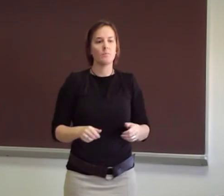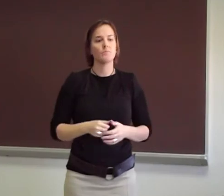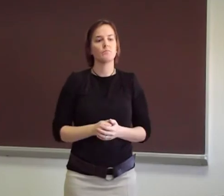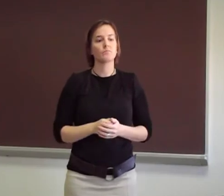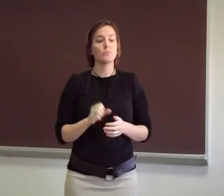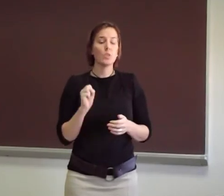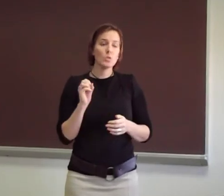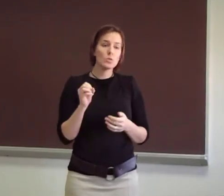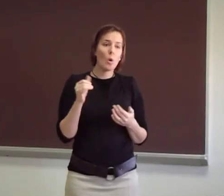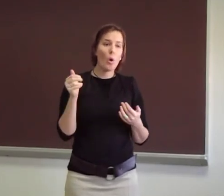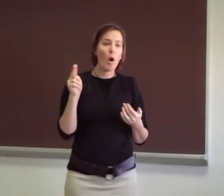of wine.